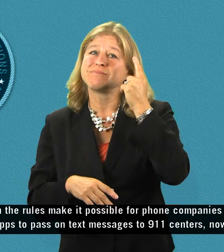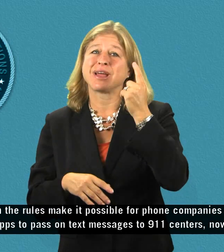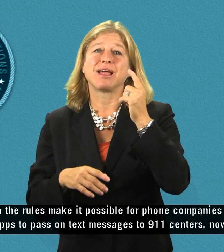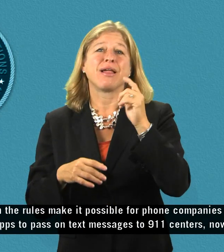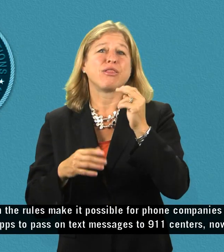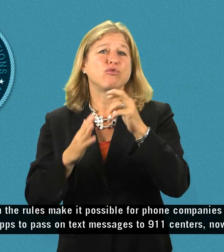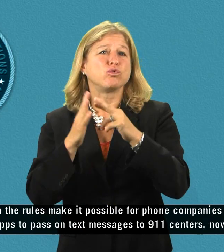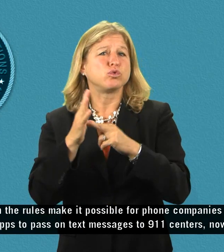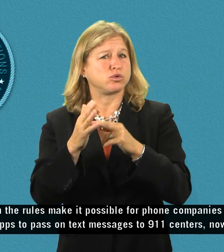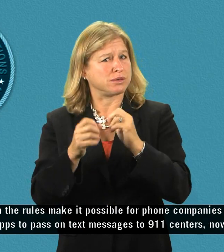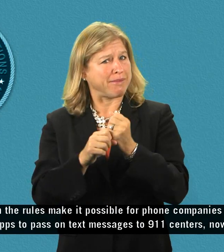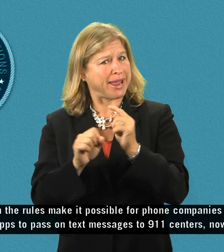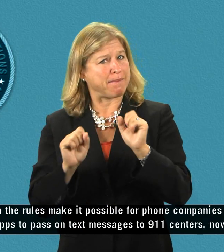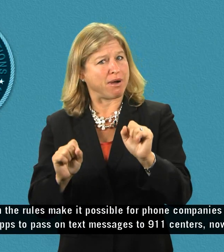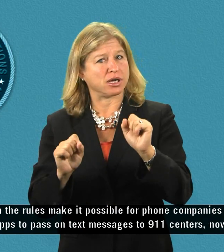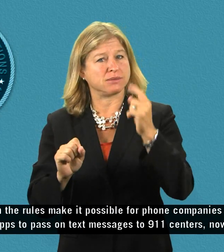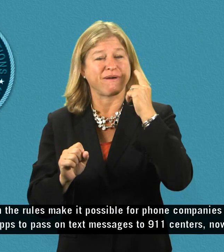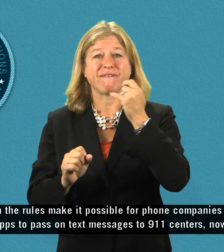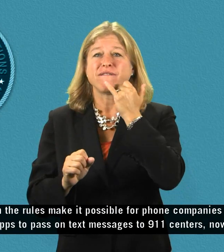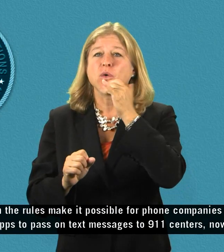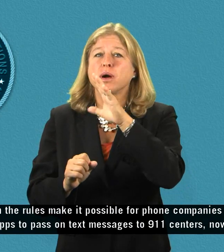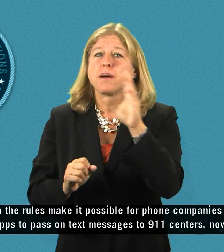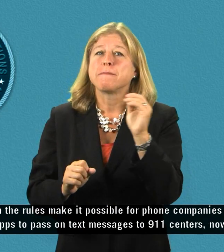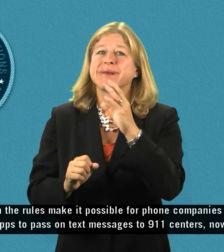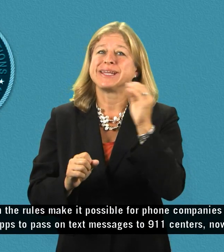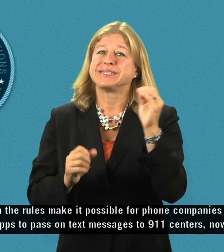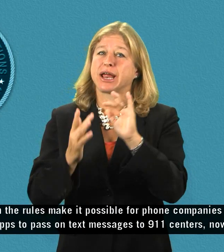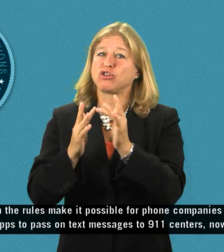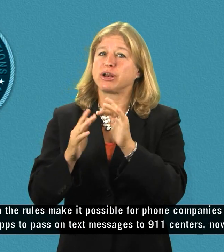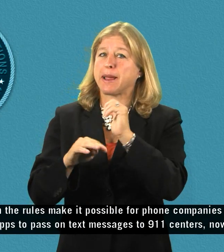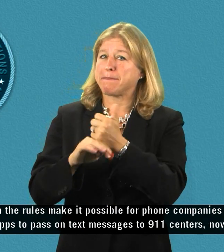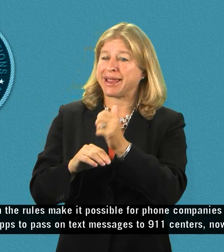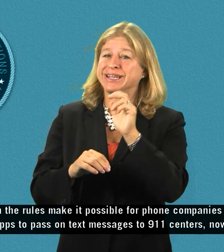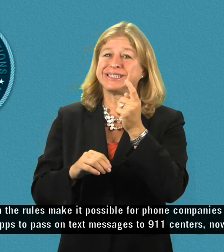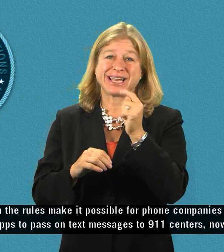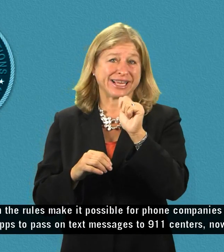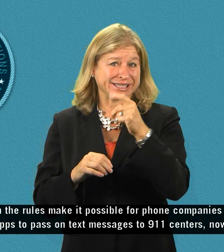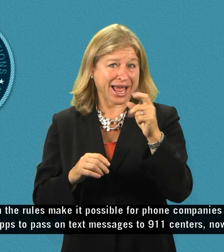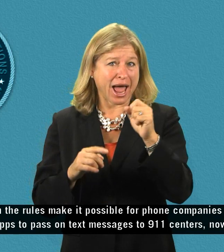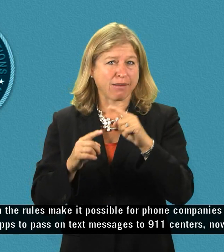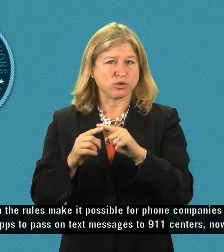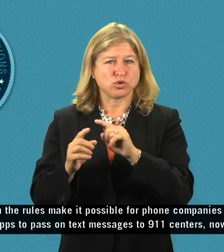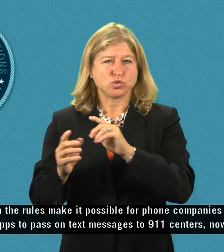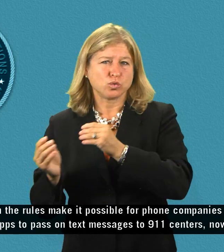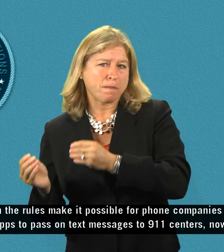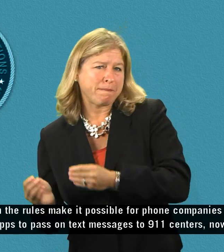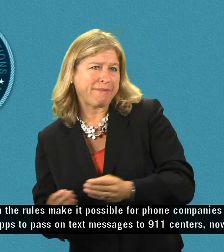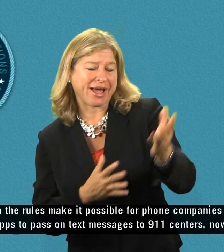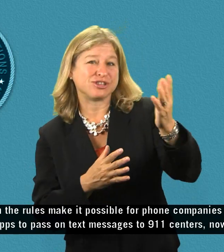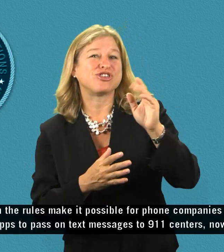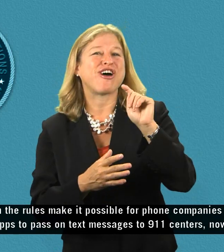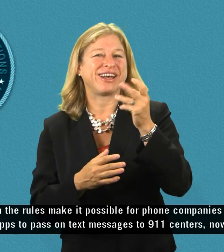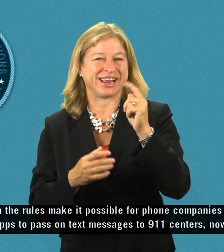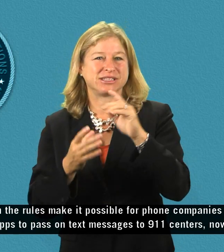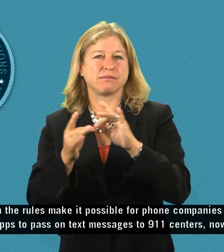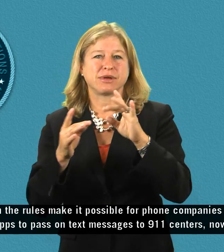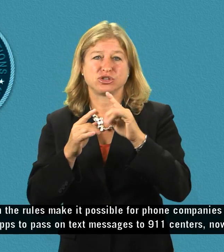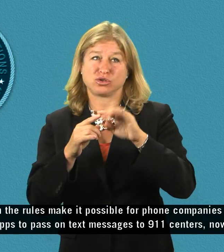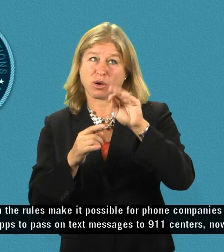Although the rules make it possible for phone companies and Internet-based text apps to pass on text messages